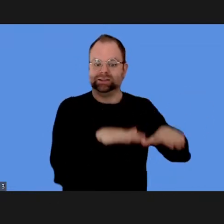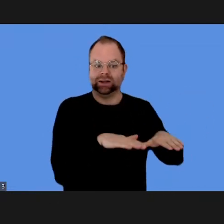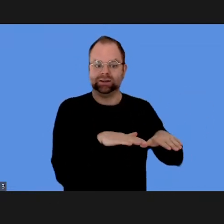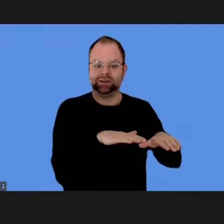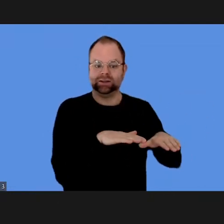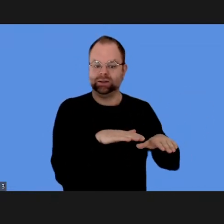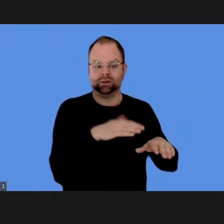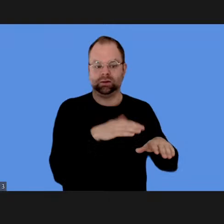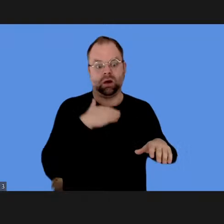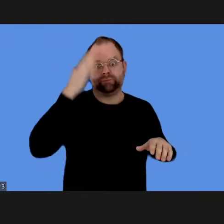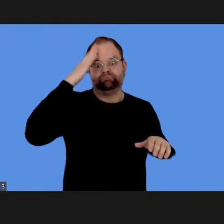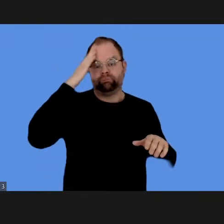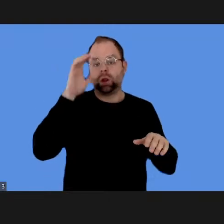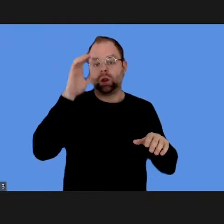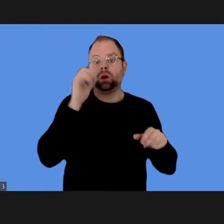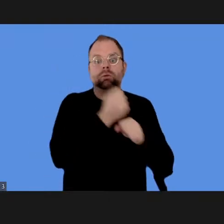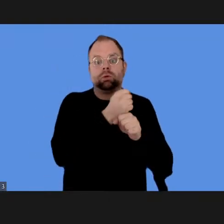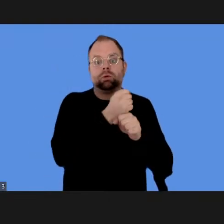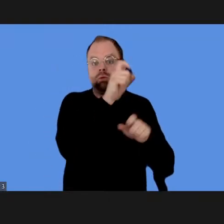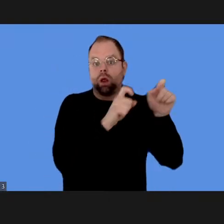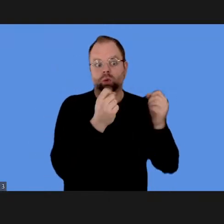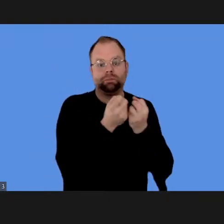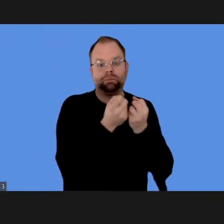conditions. And